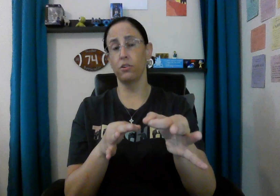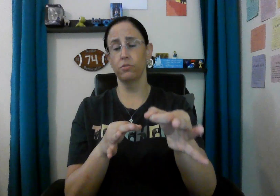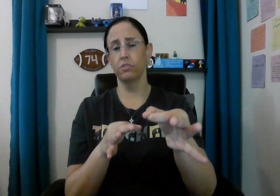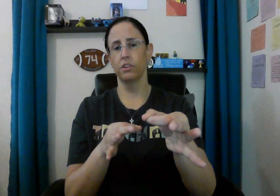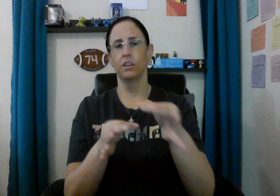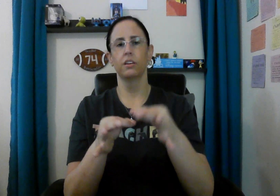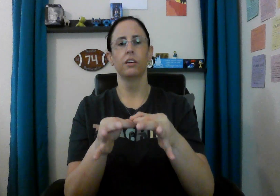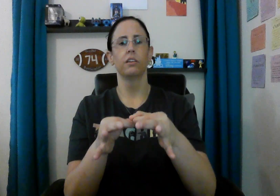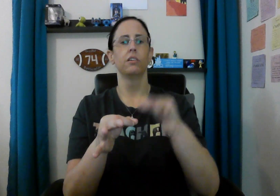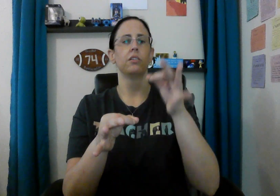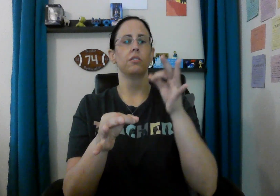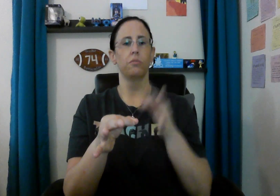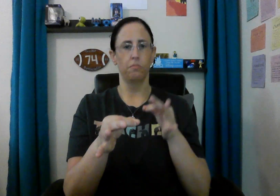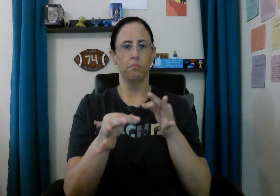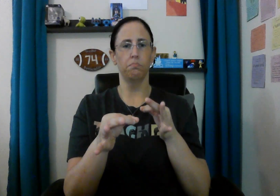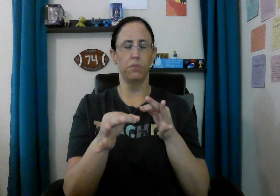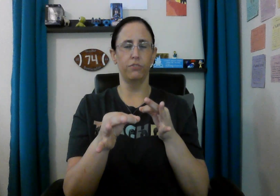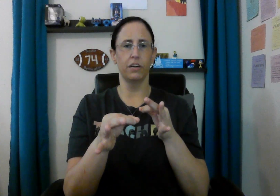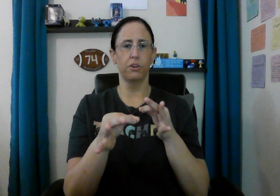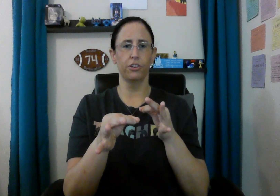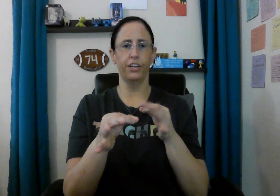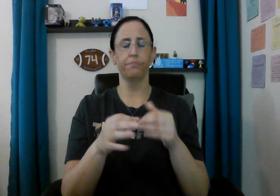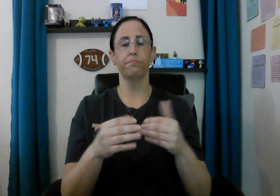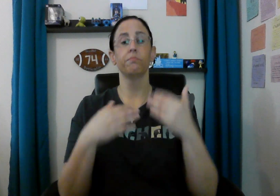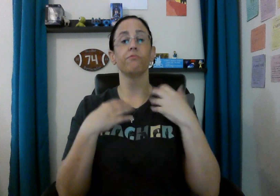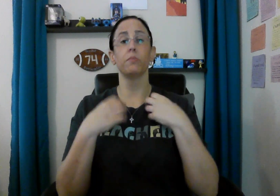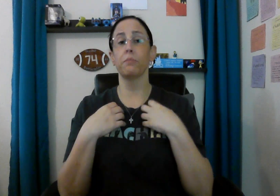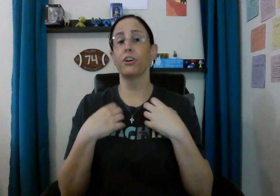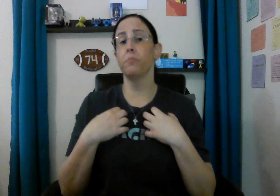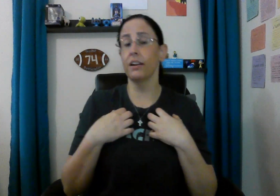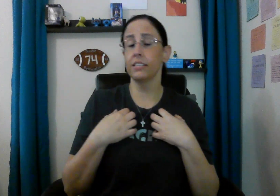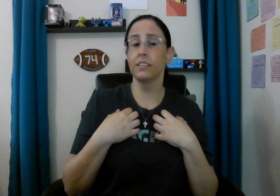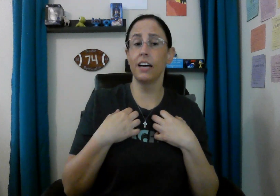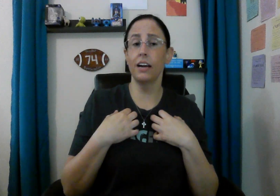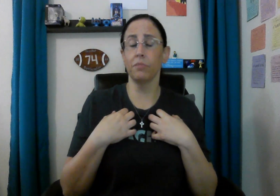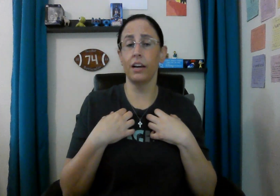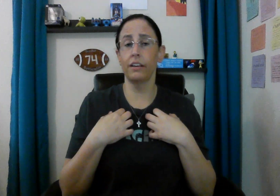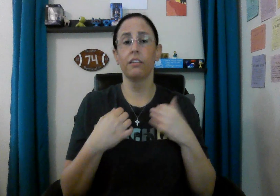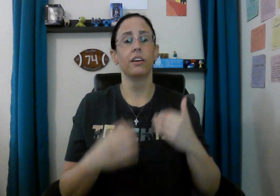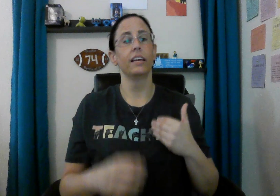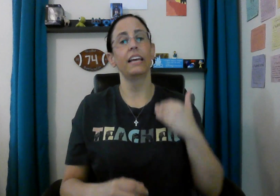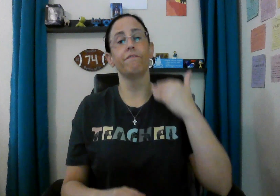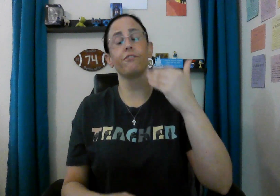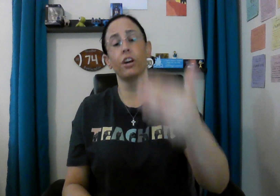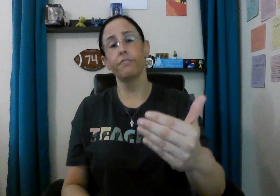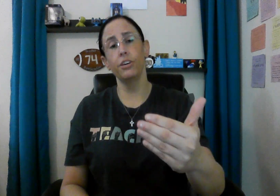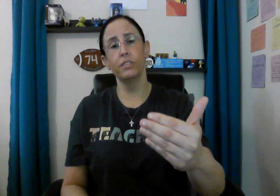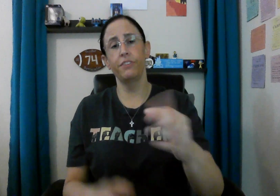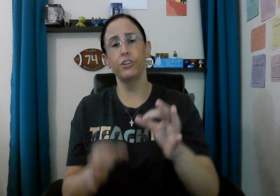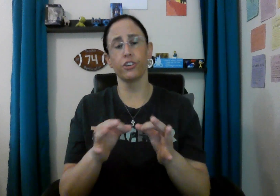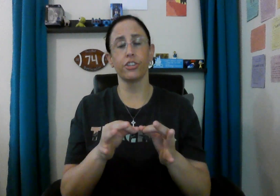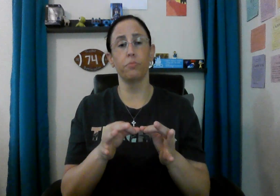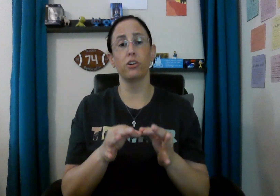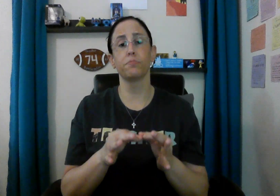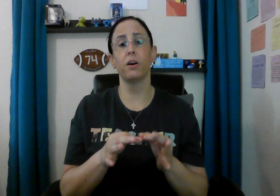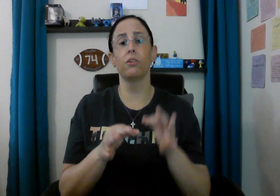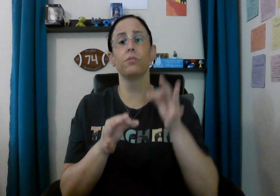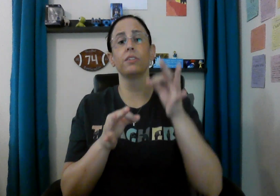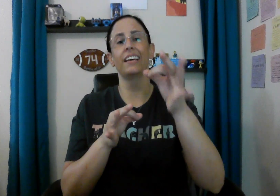Postponed, moved up earlier. Remember, your body's the timeline. In front of you is future, so postponed, it